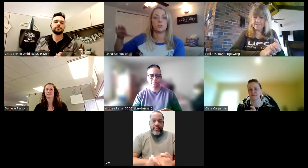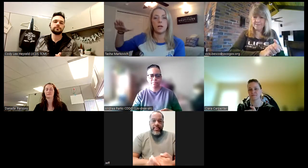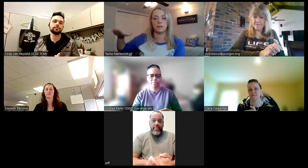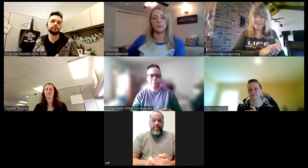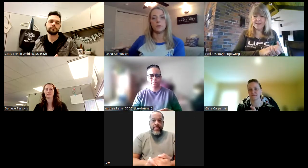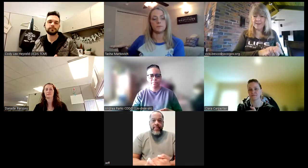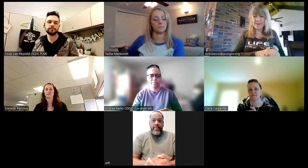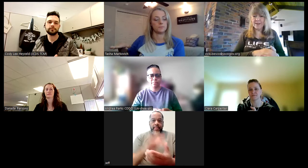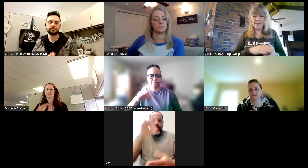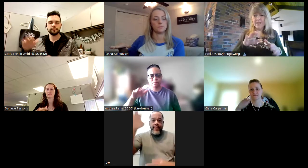child,